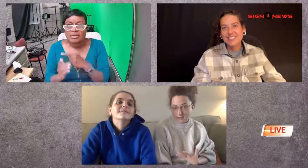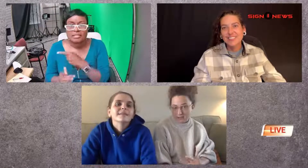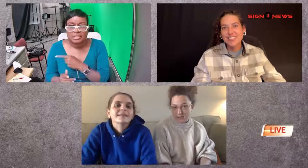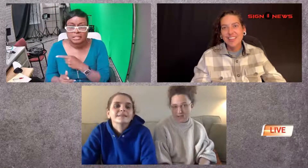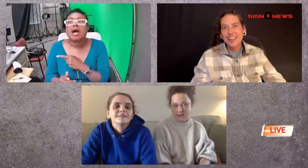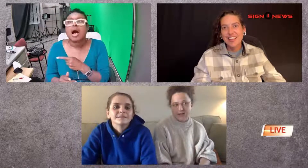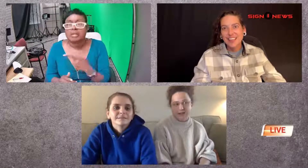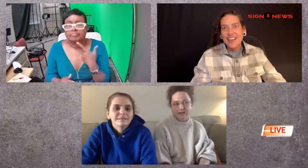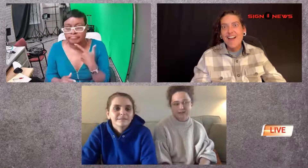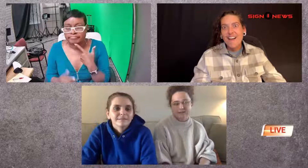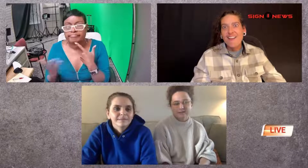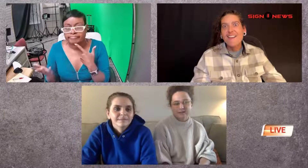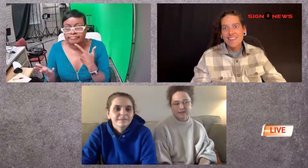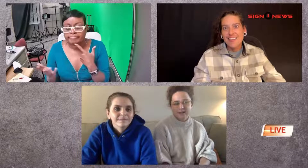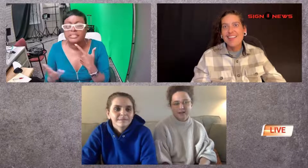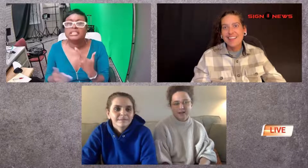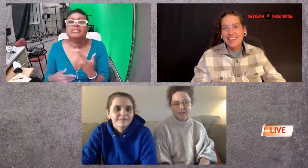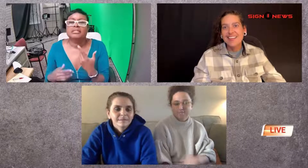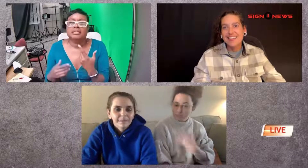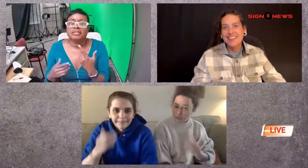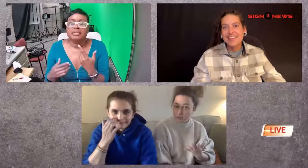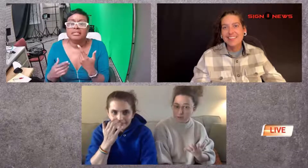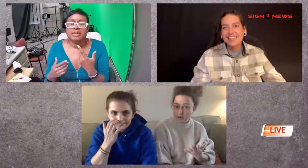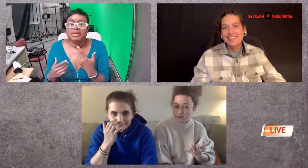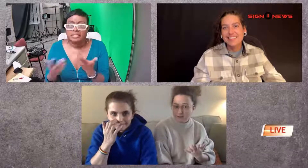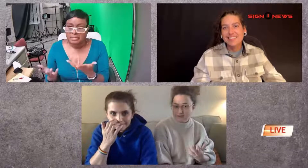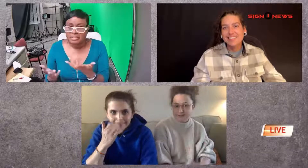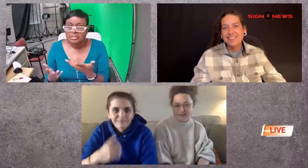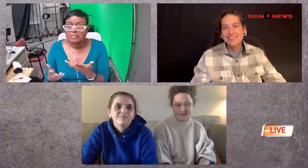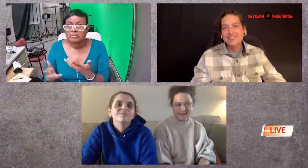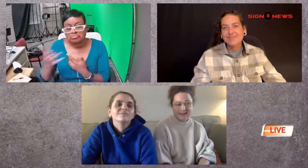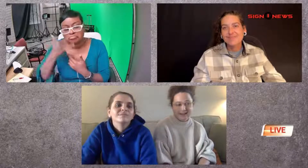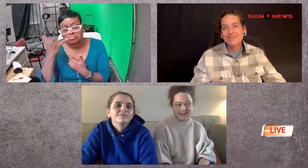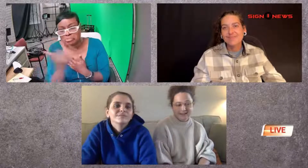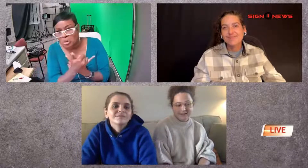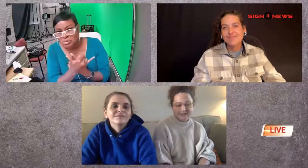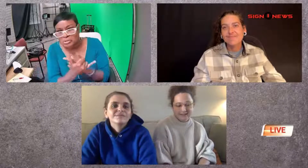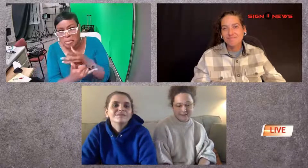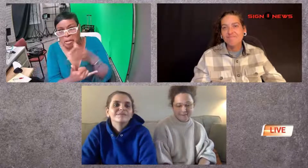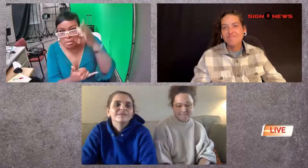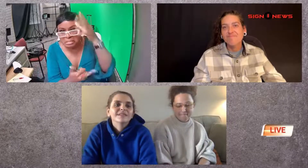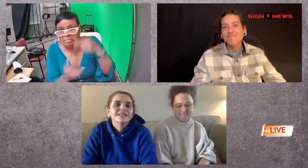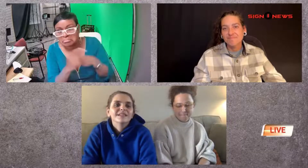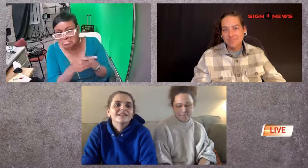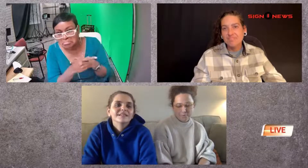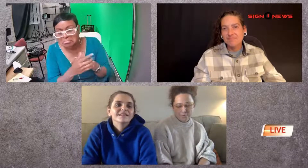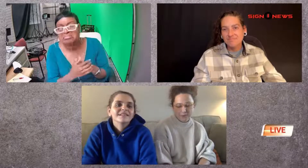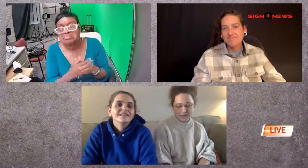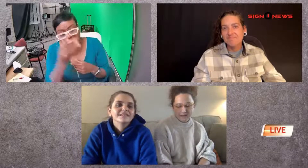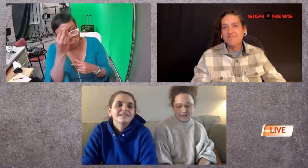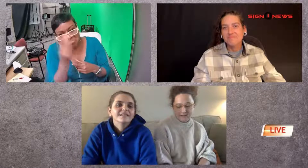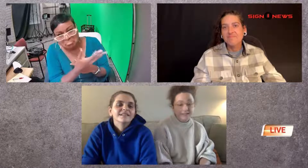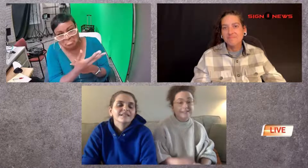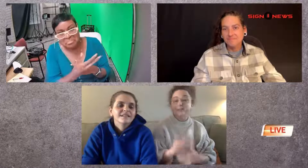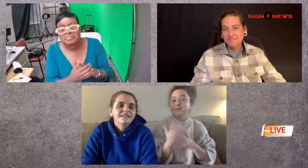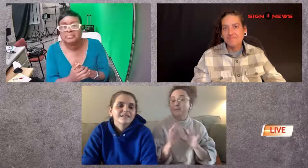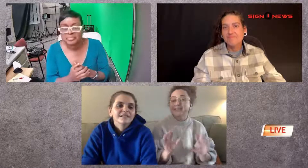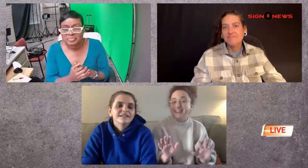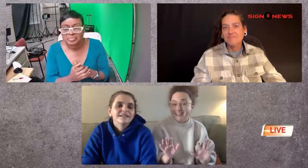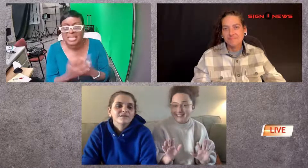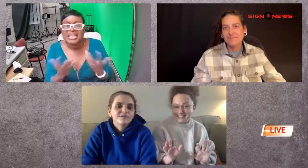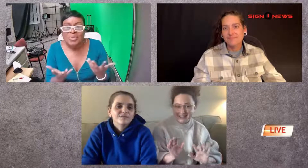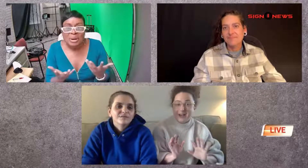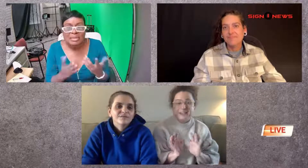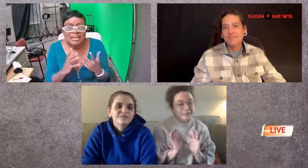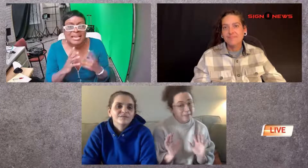a lesbian and tells her parents. And what is said at the